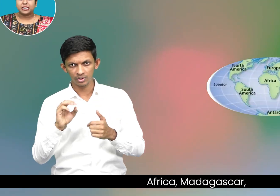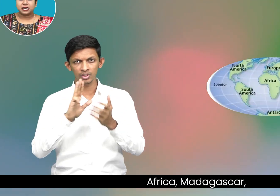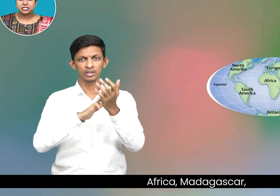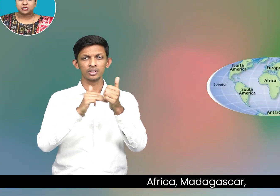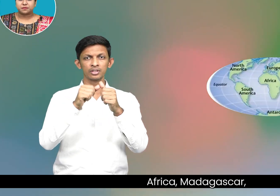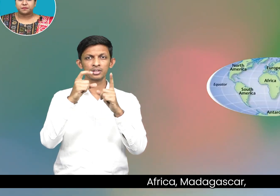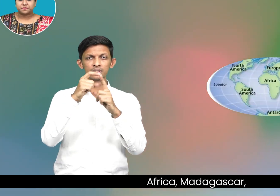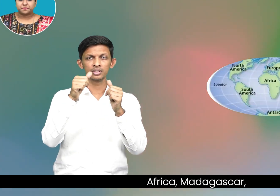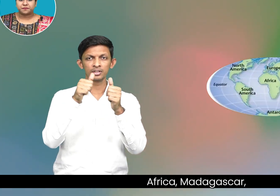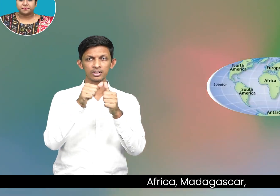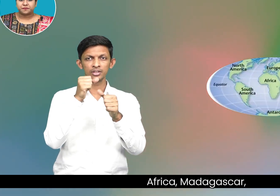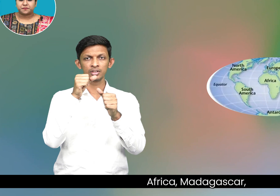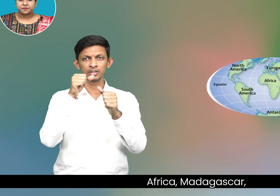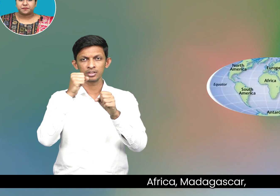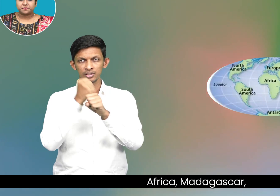Madagascar.